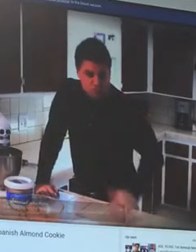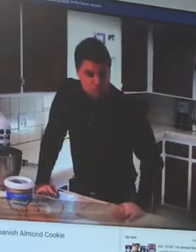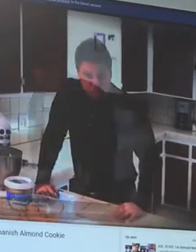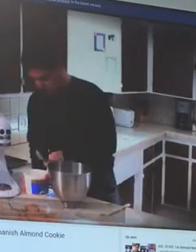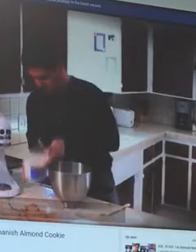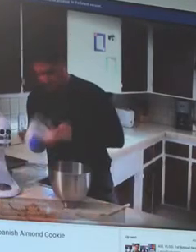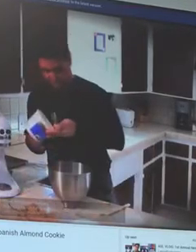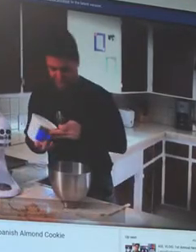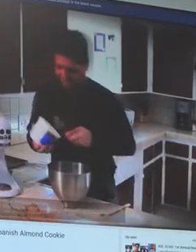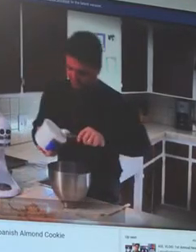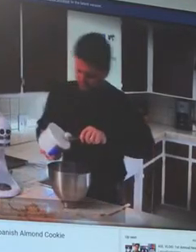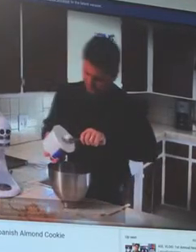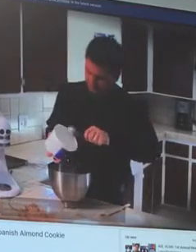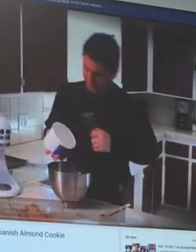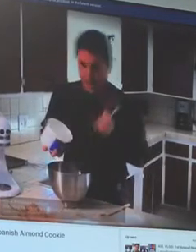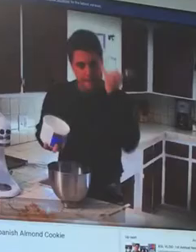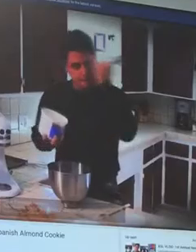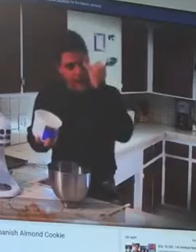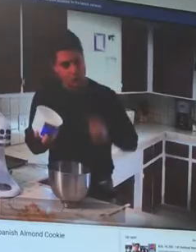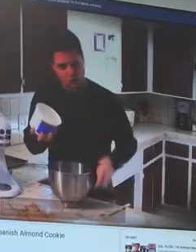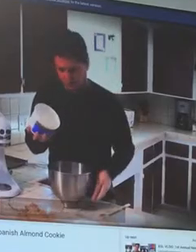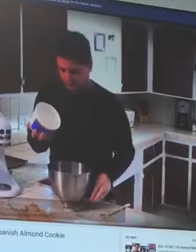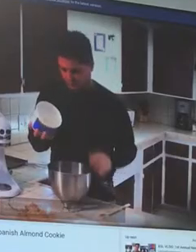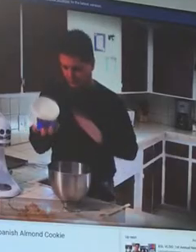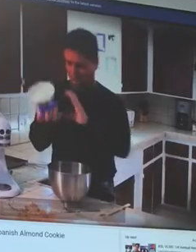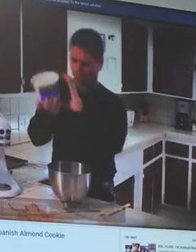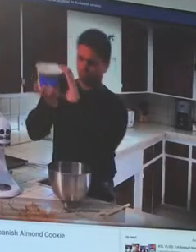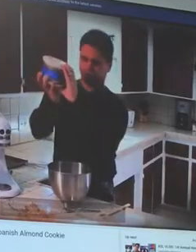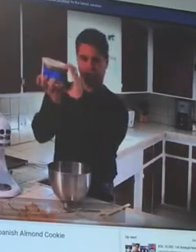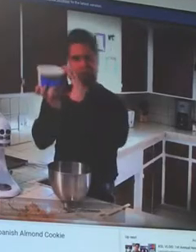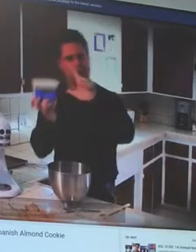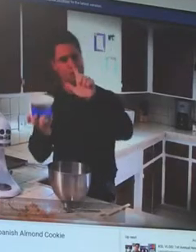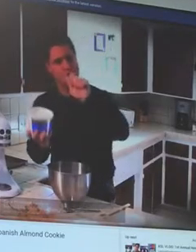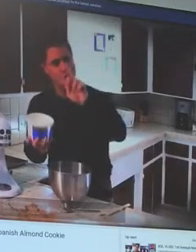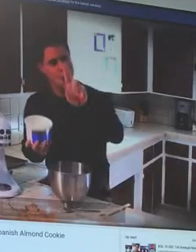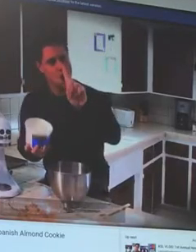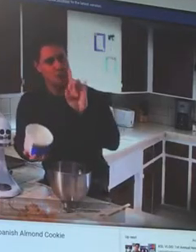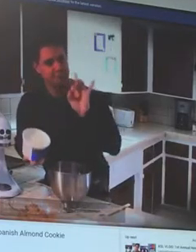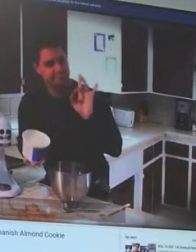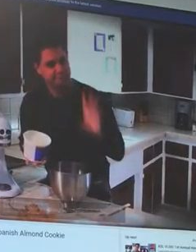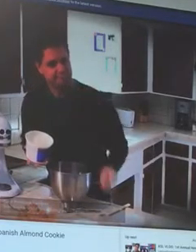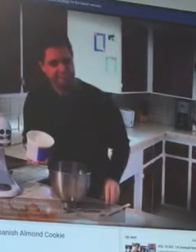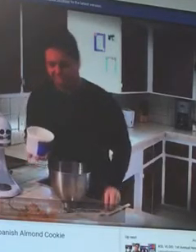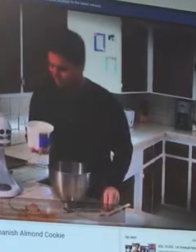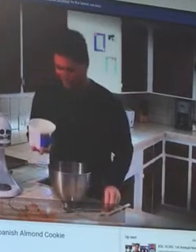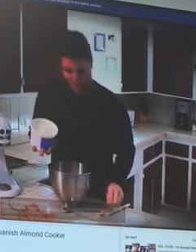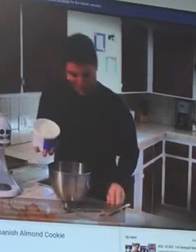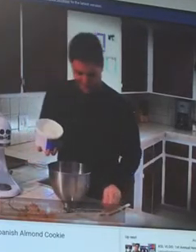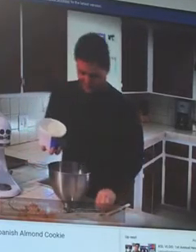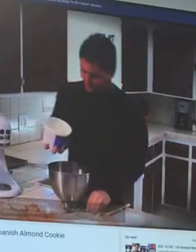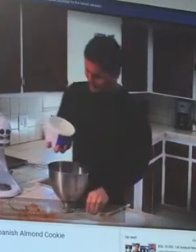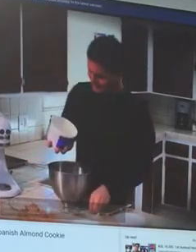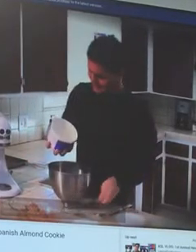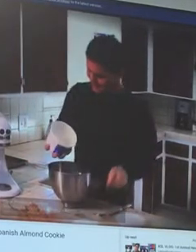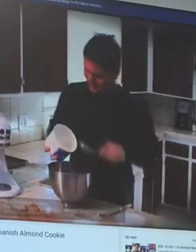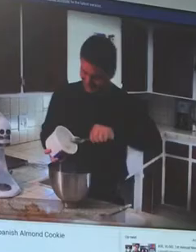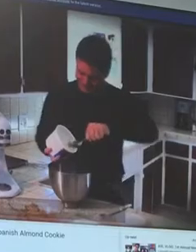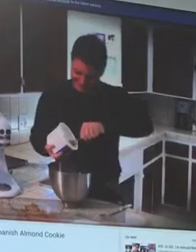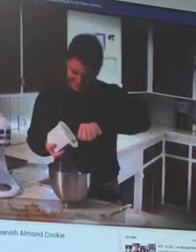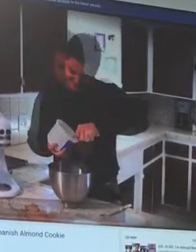it's so great is because, you know, back in the day, you would have to stir all of this stuff by hand, and it was just so tiring. Now, look at this